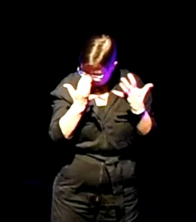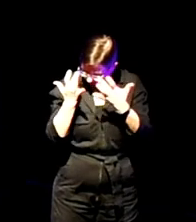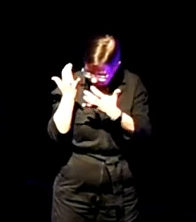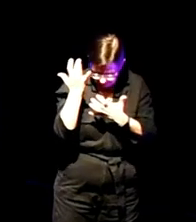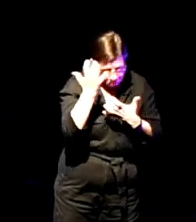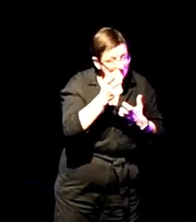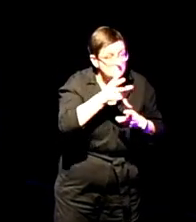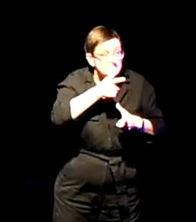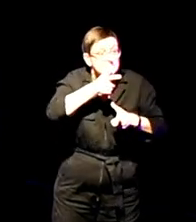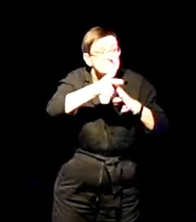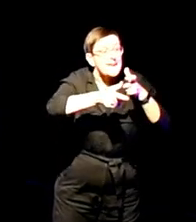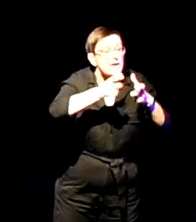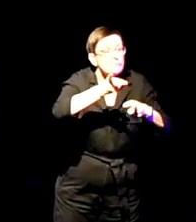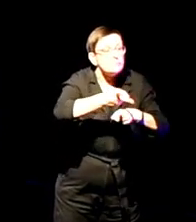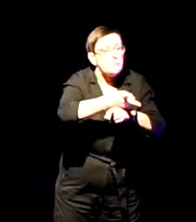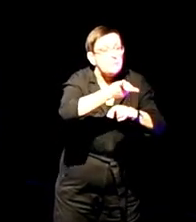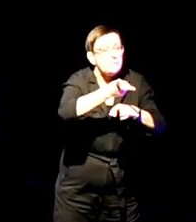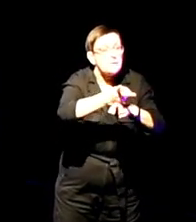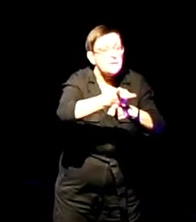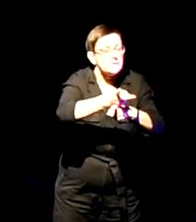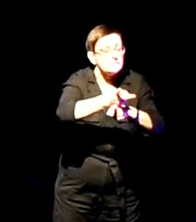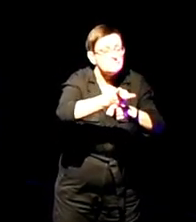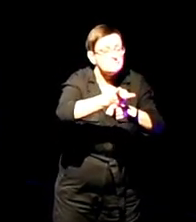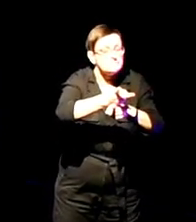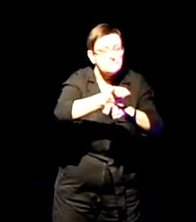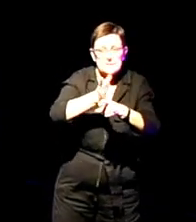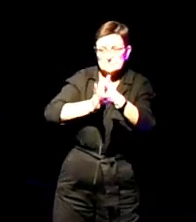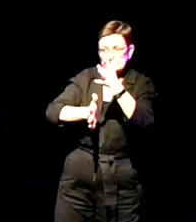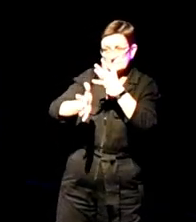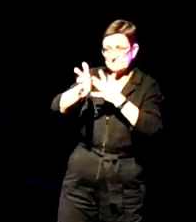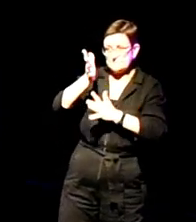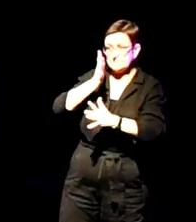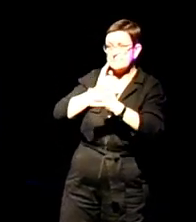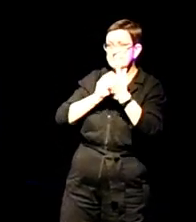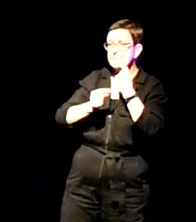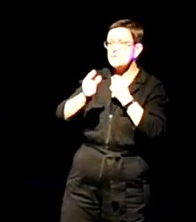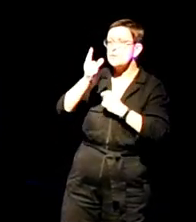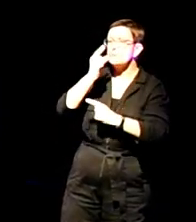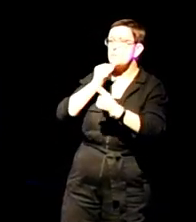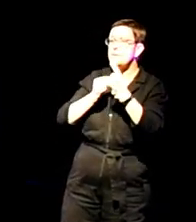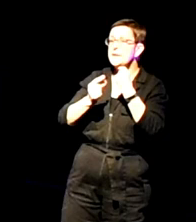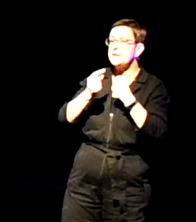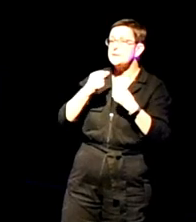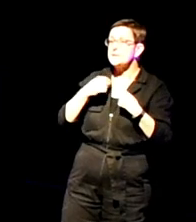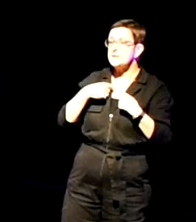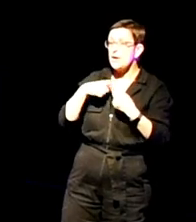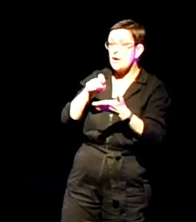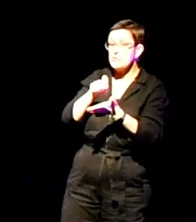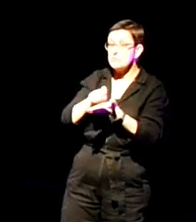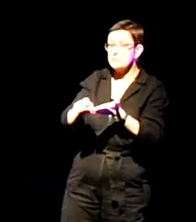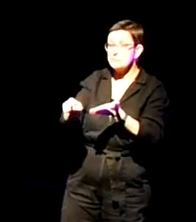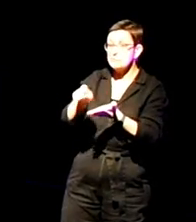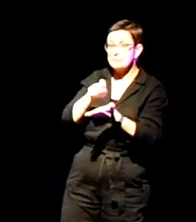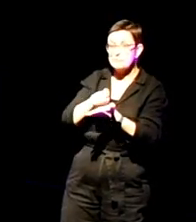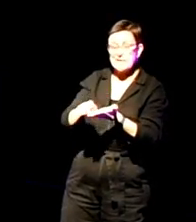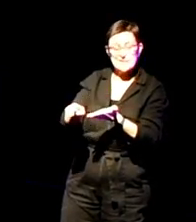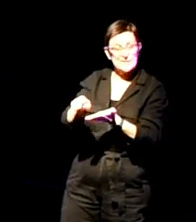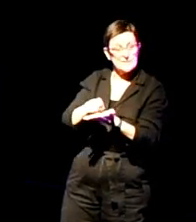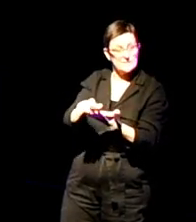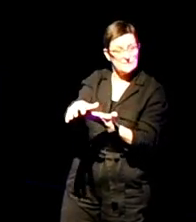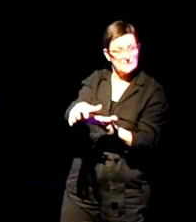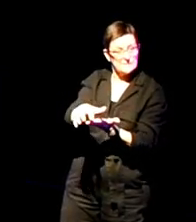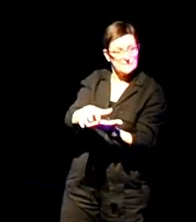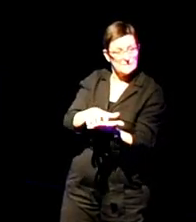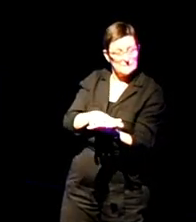repeat. But she did. She did write it all down.